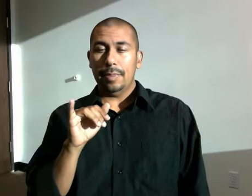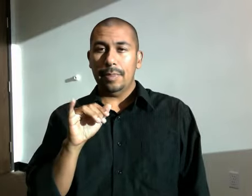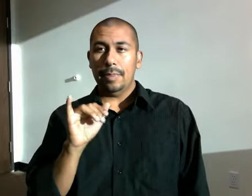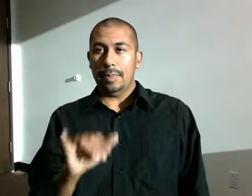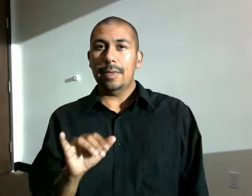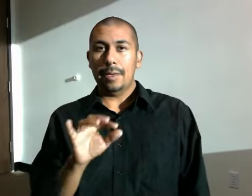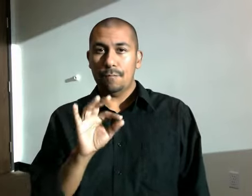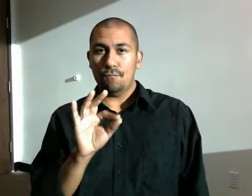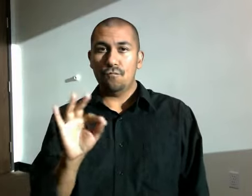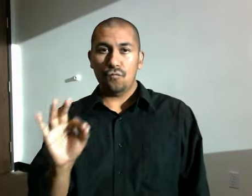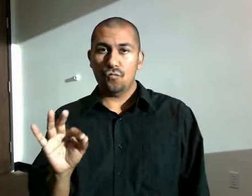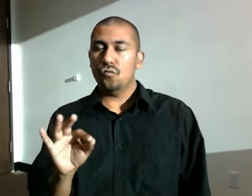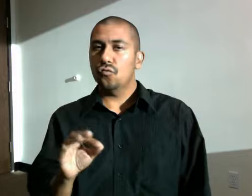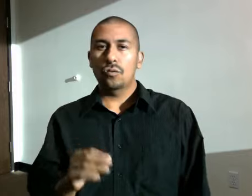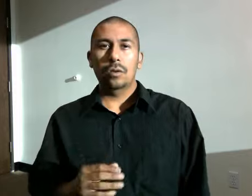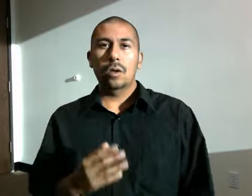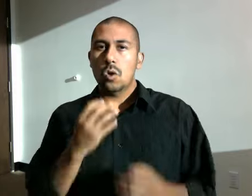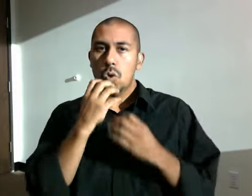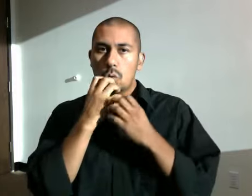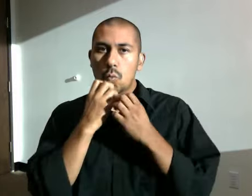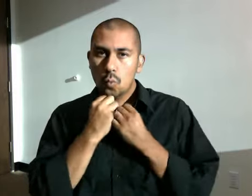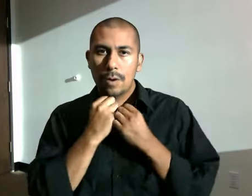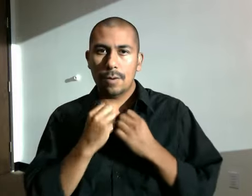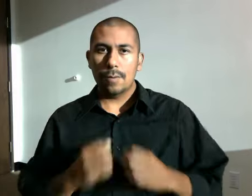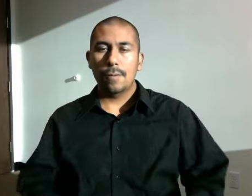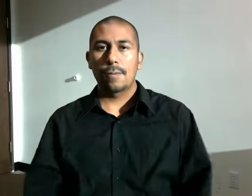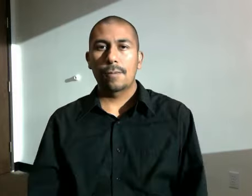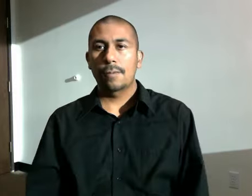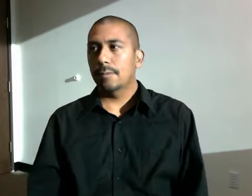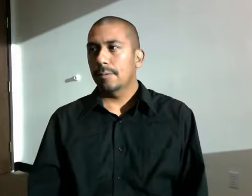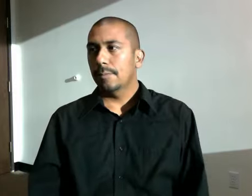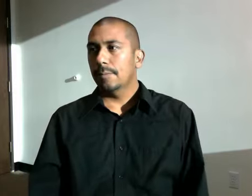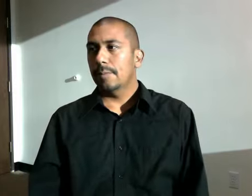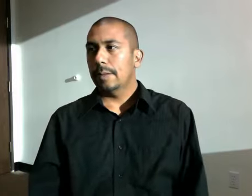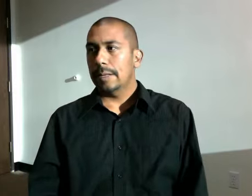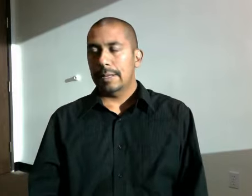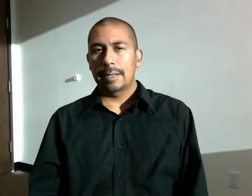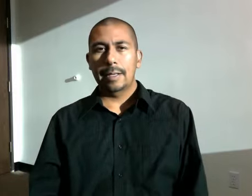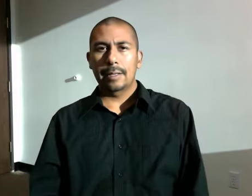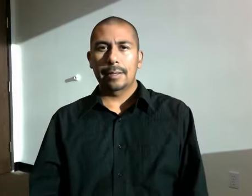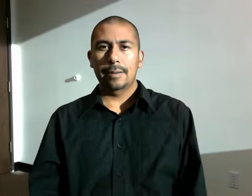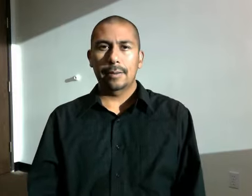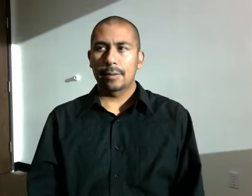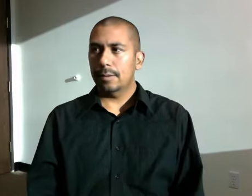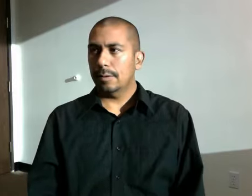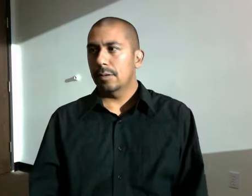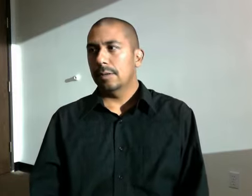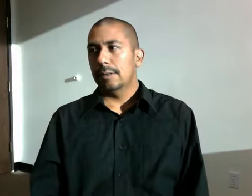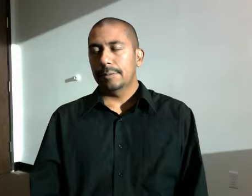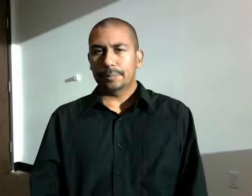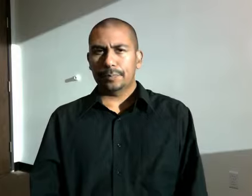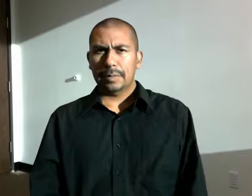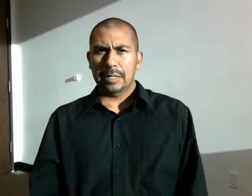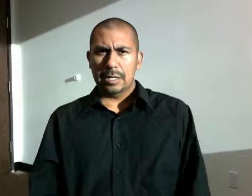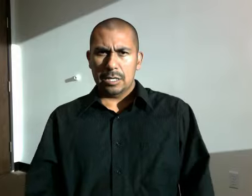I did manage to collect an old green platter and a gold Noritake coffee set, which I